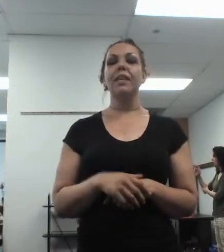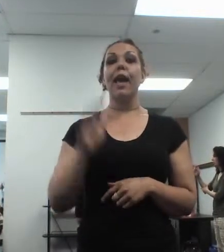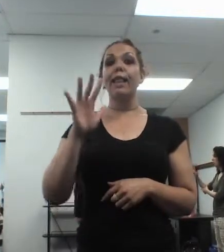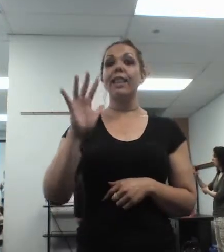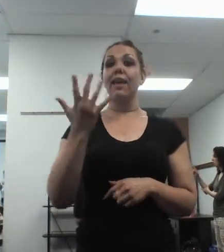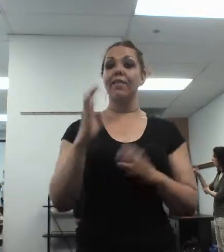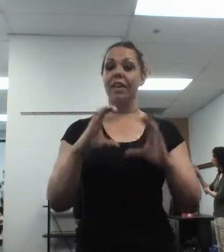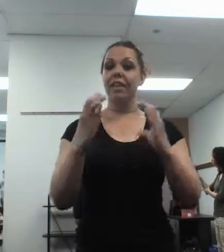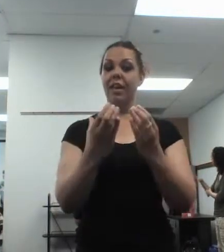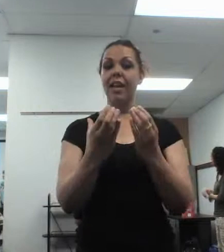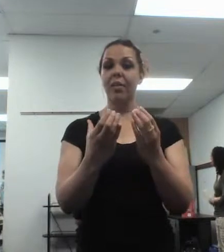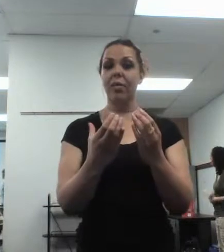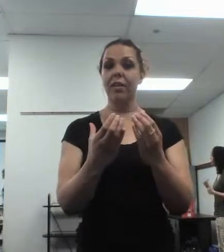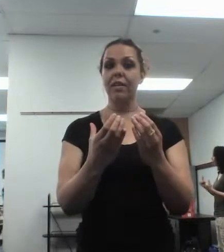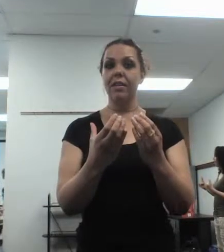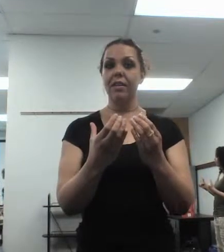sign choices. I just talked about that.